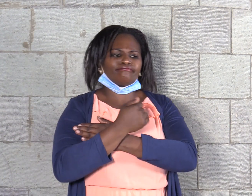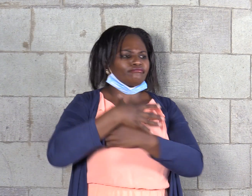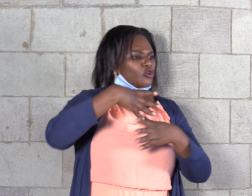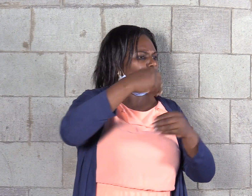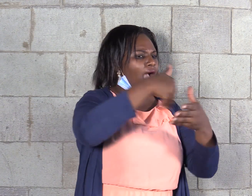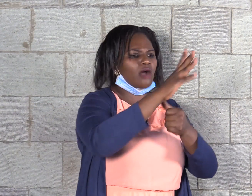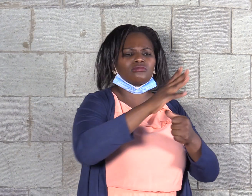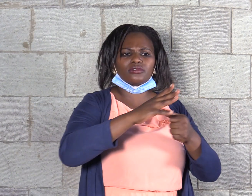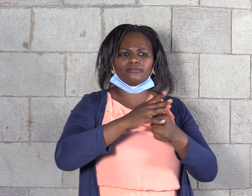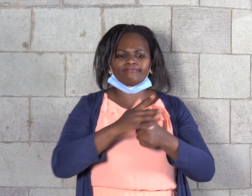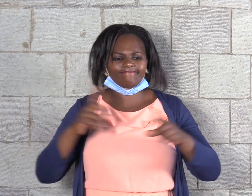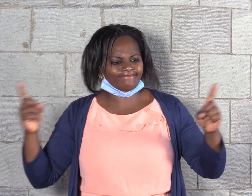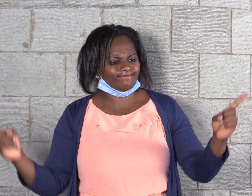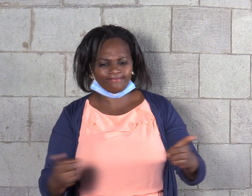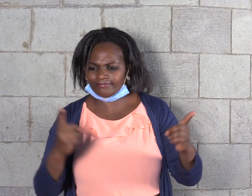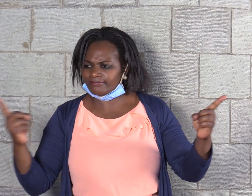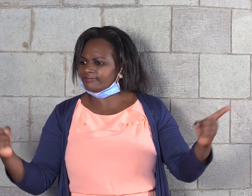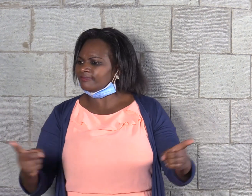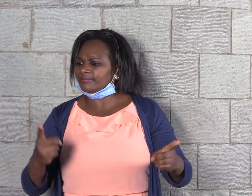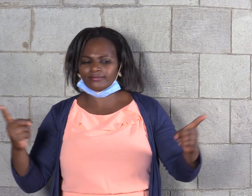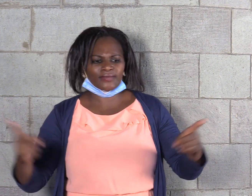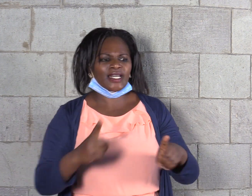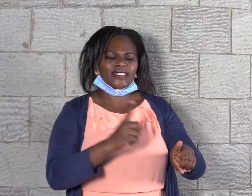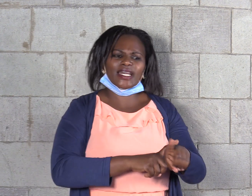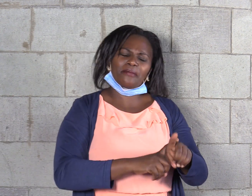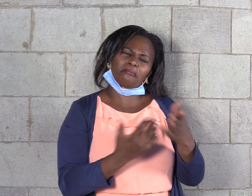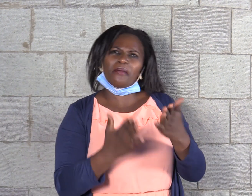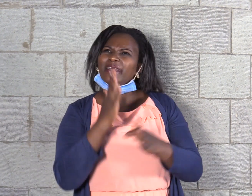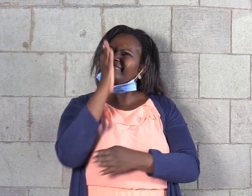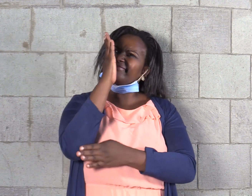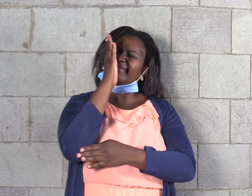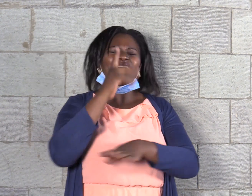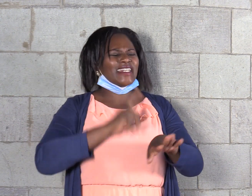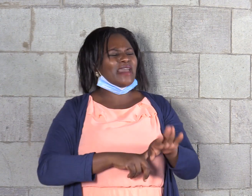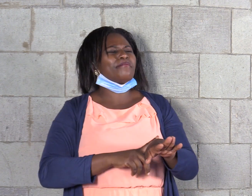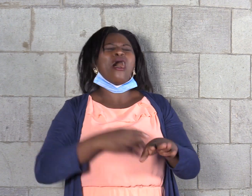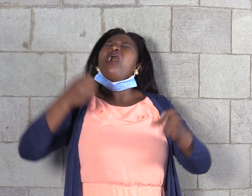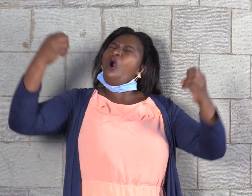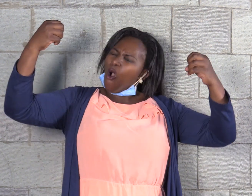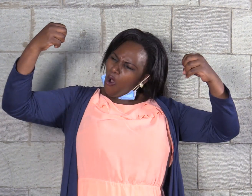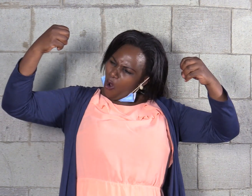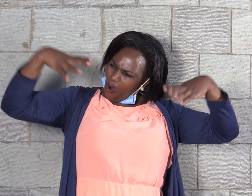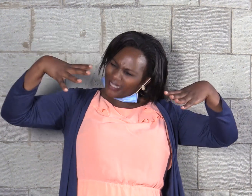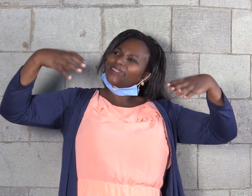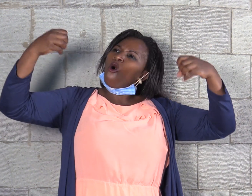sheep out to go eat, and by the time around maybe midday when the sun was very hot, he would take them